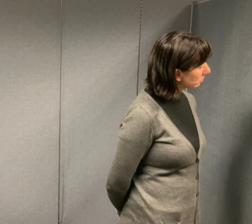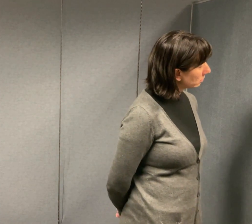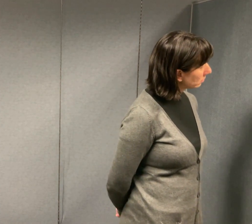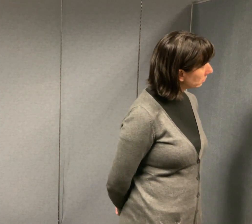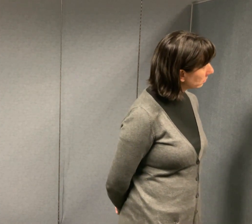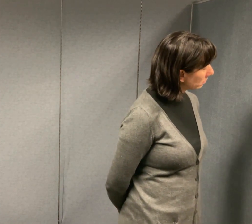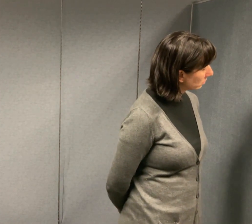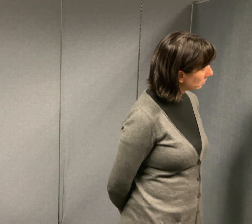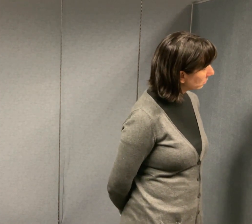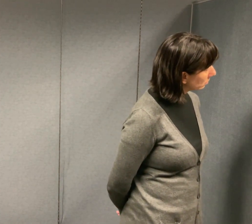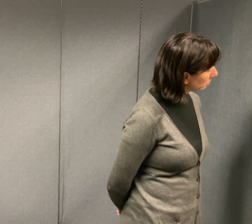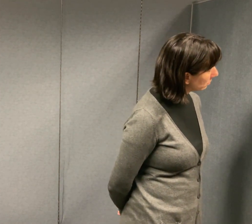solve these problems.